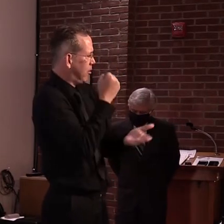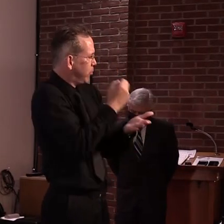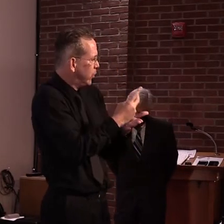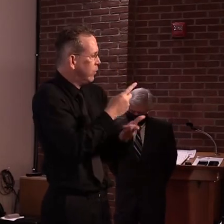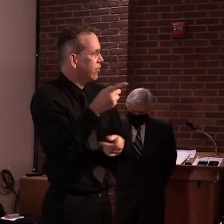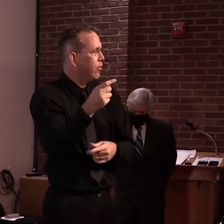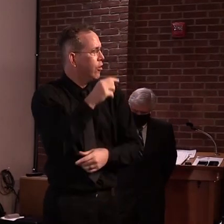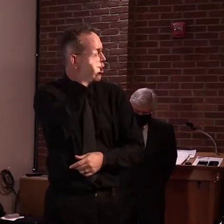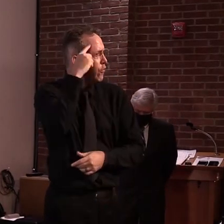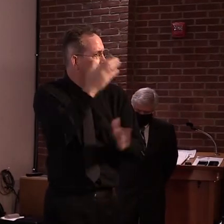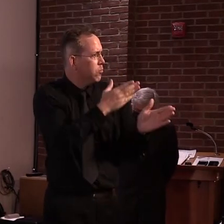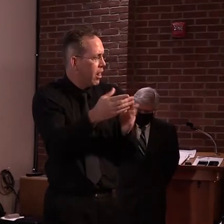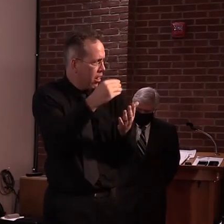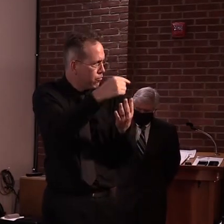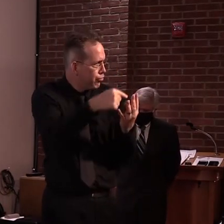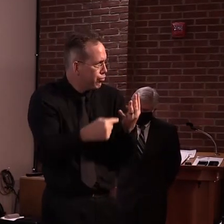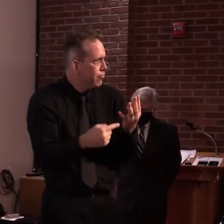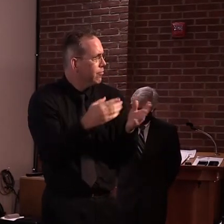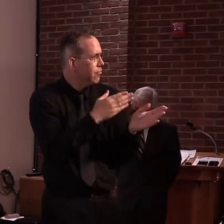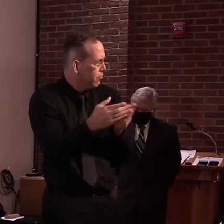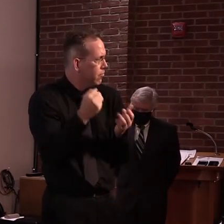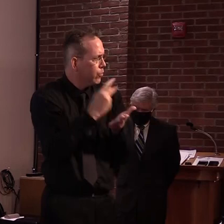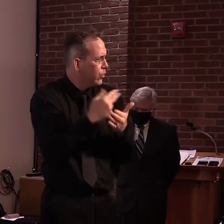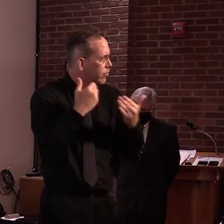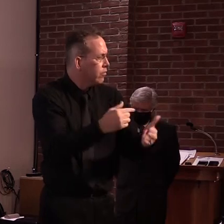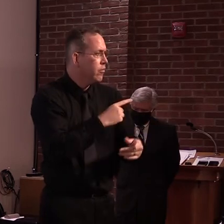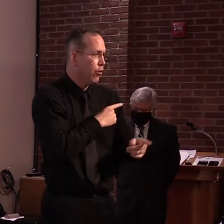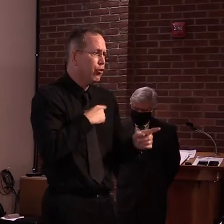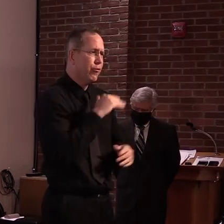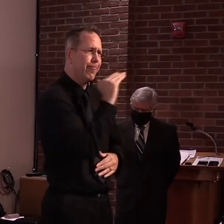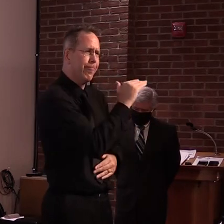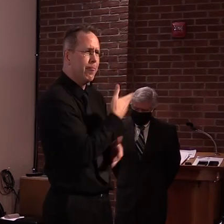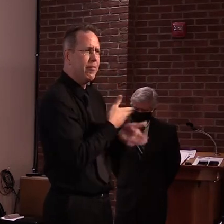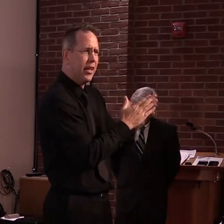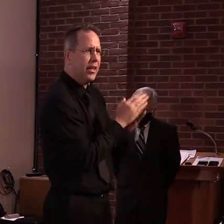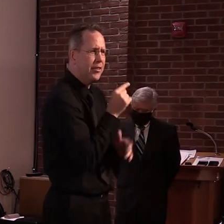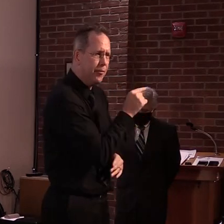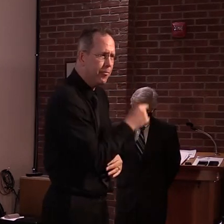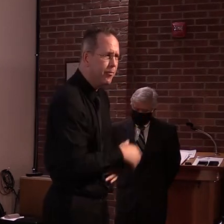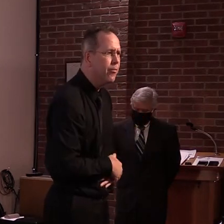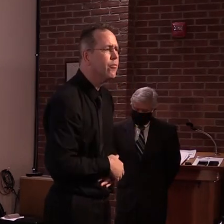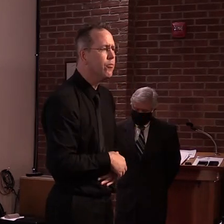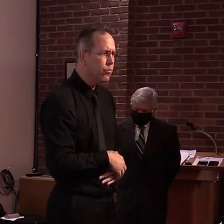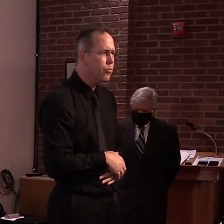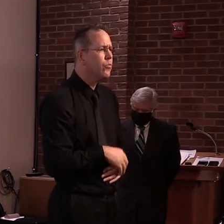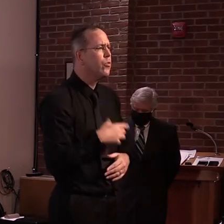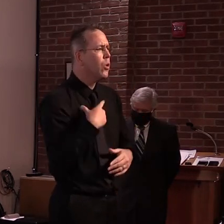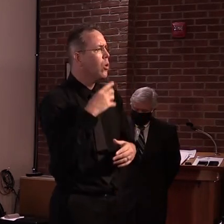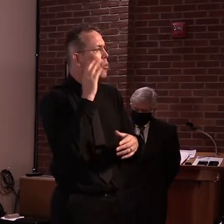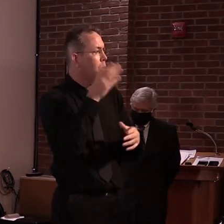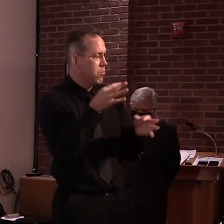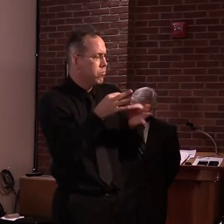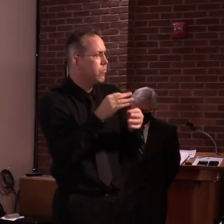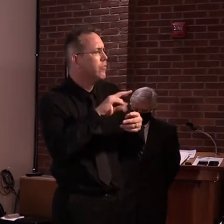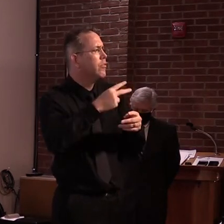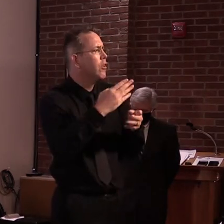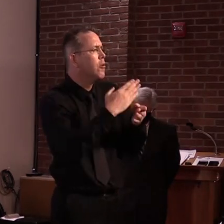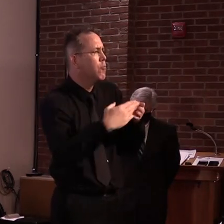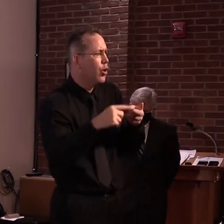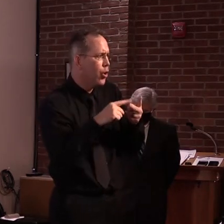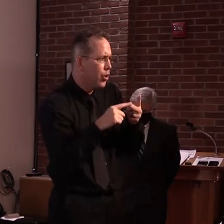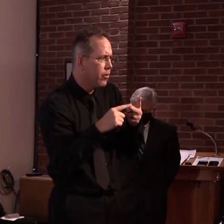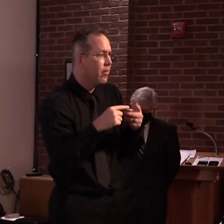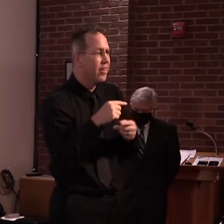ideas on the phase two of the plan, which is the remaining $90 million. This includes $55 million in